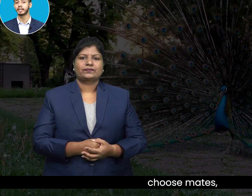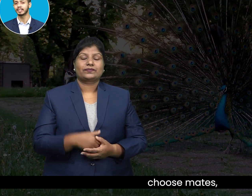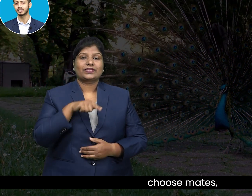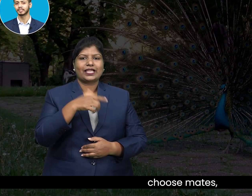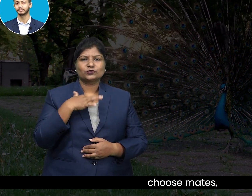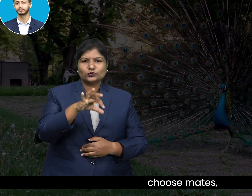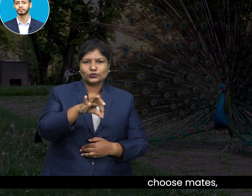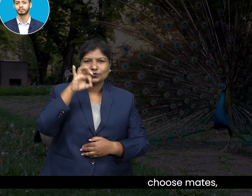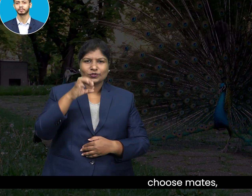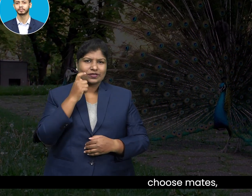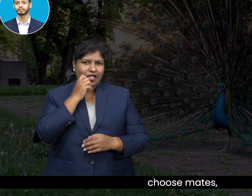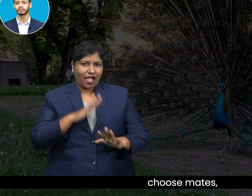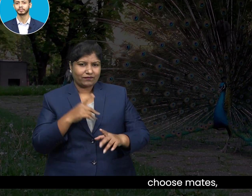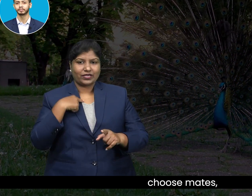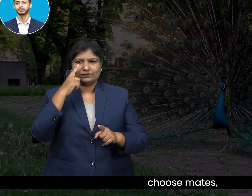choose mates,